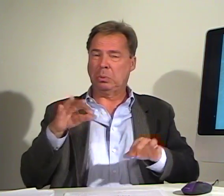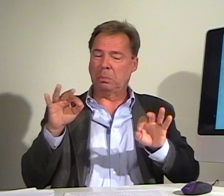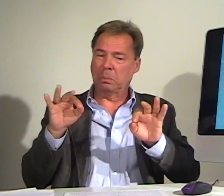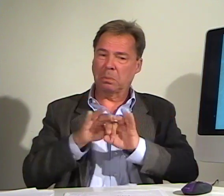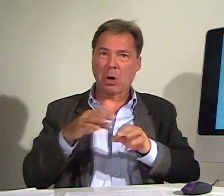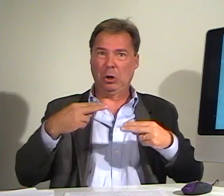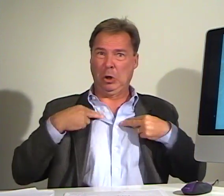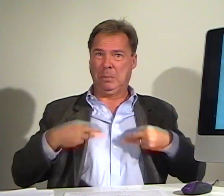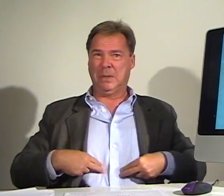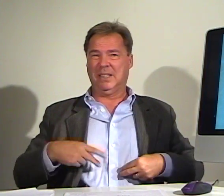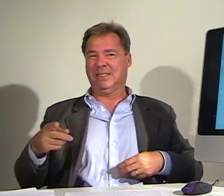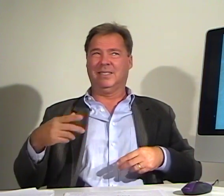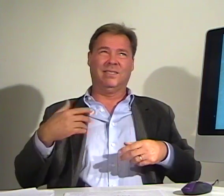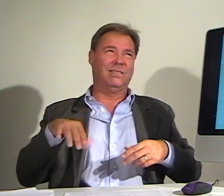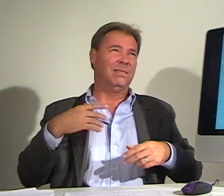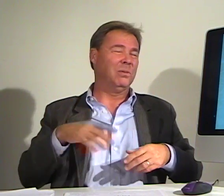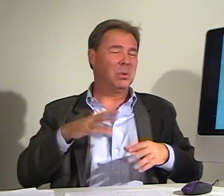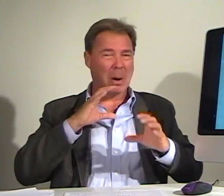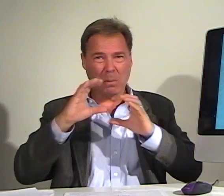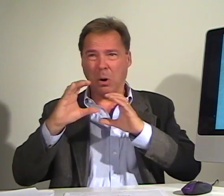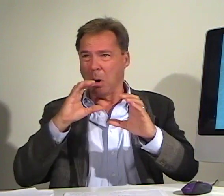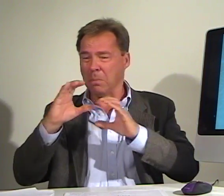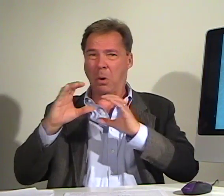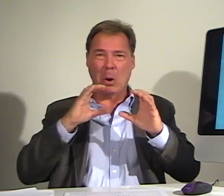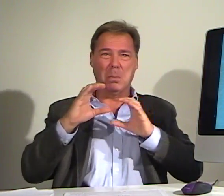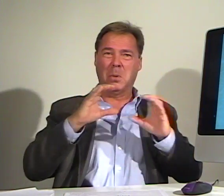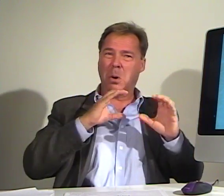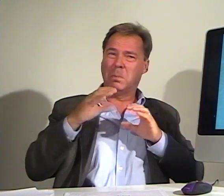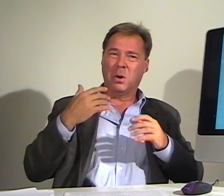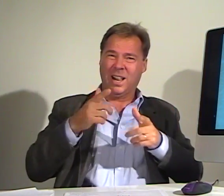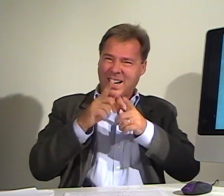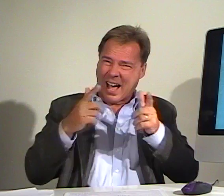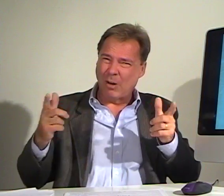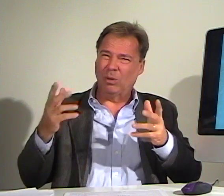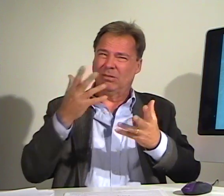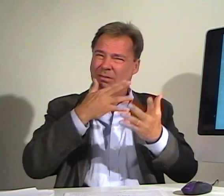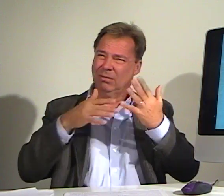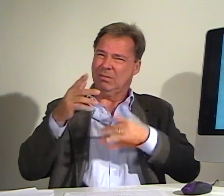Obviously, communication and language is so important for humans.